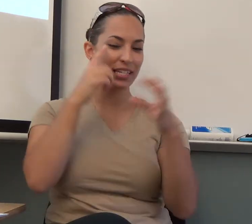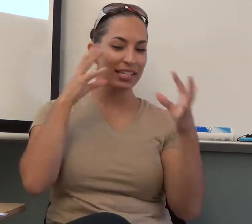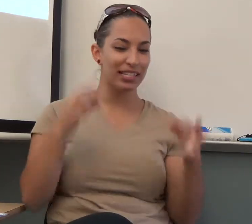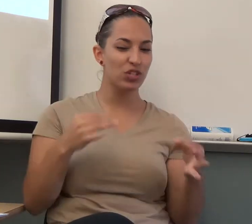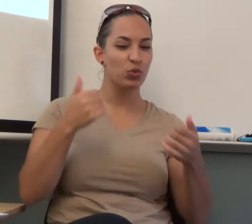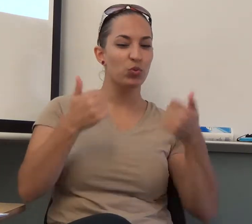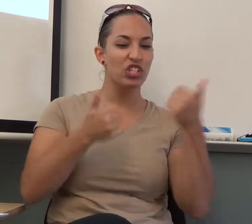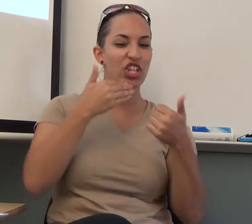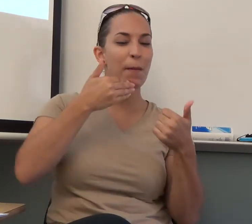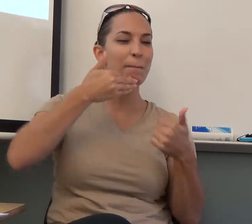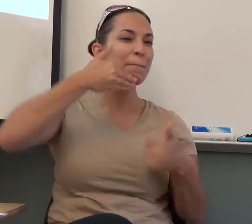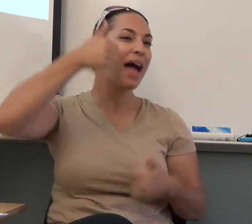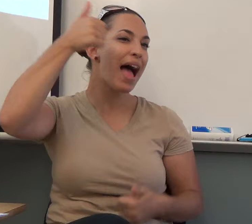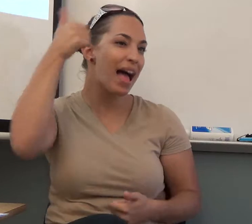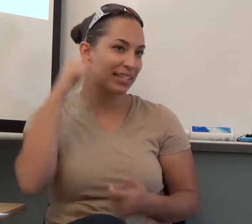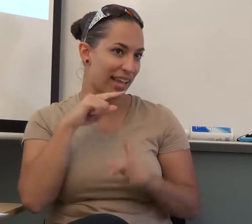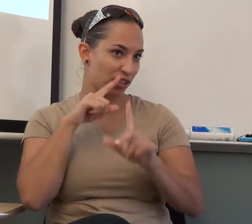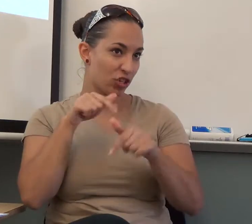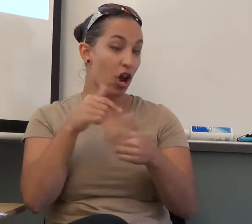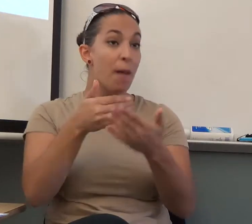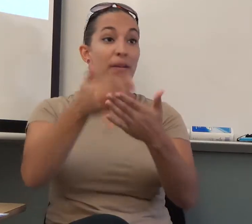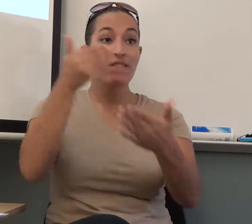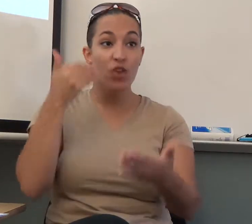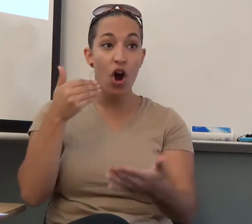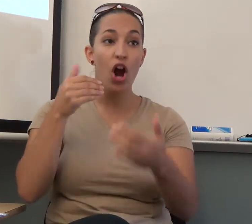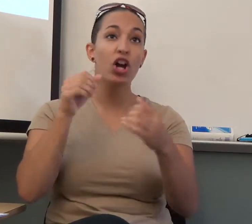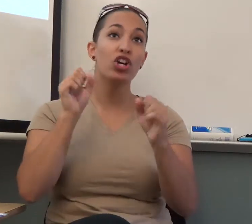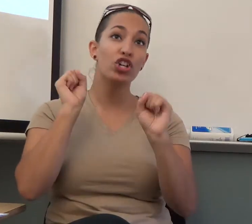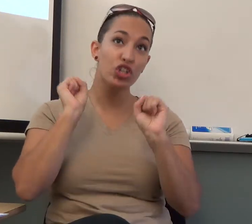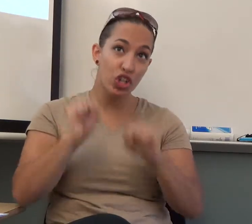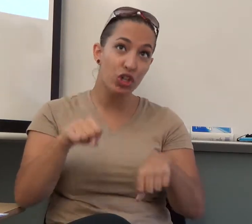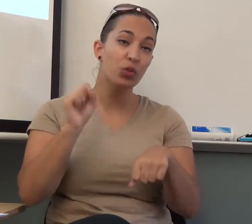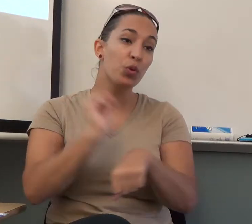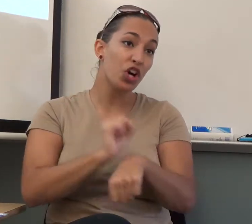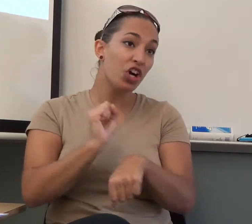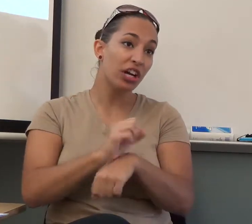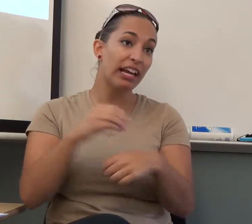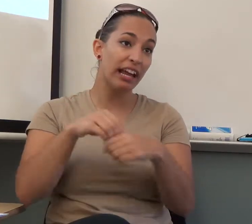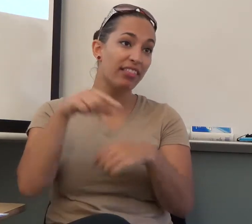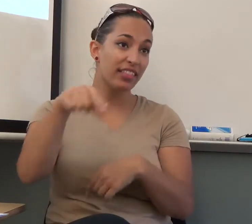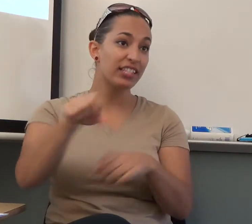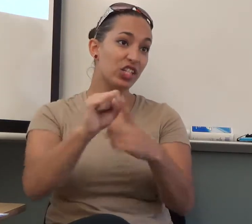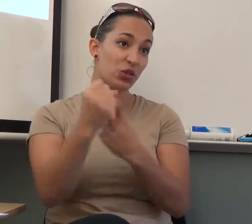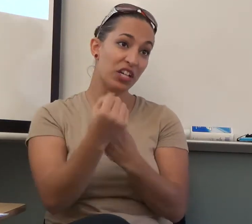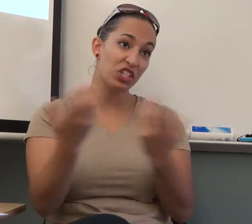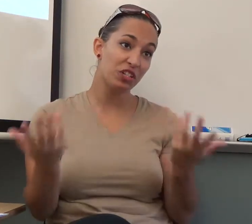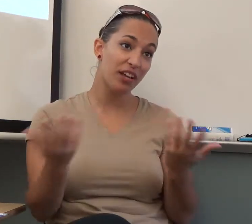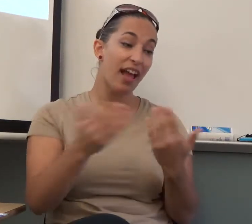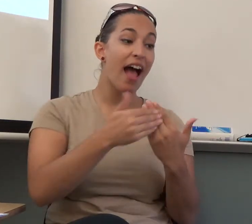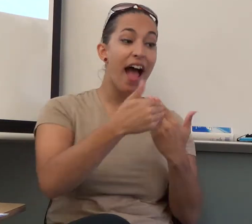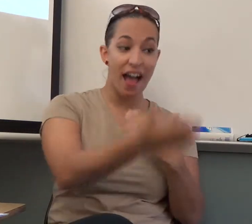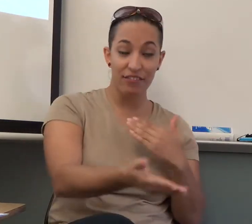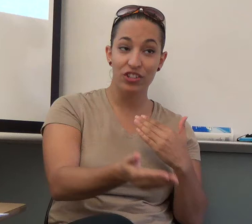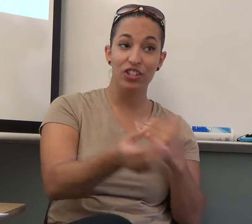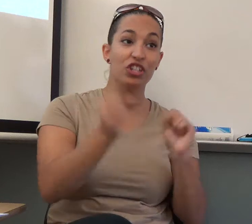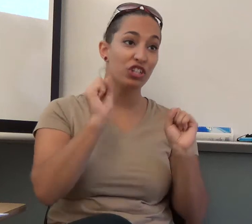best answer. Before would work in this case, because we don't know any better. After would work in this case, because we don't know any